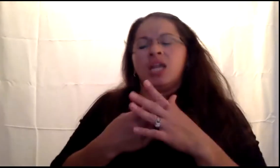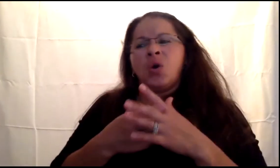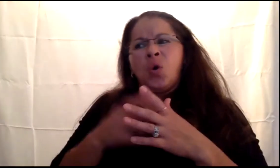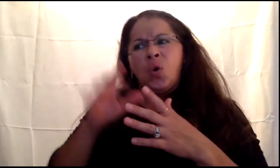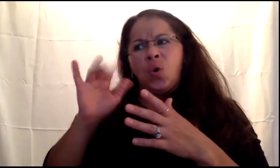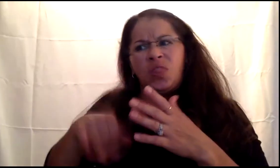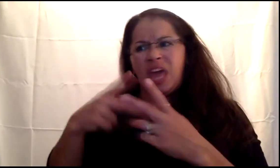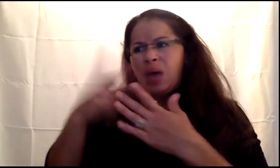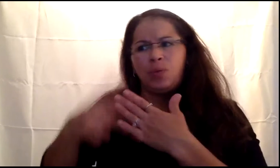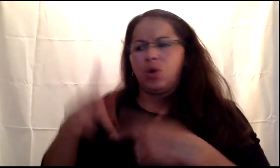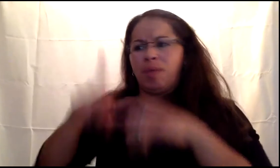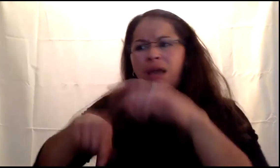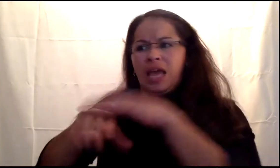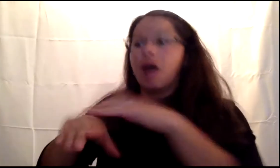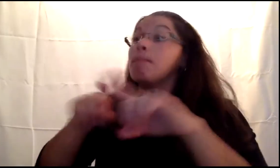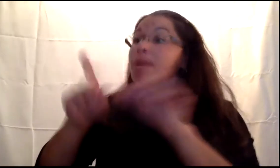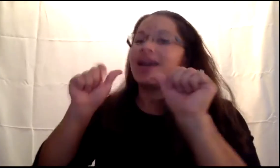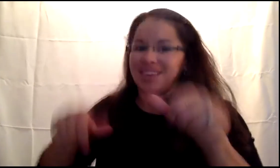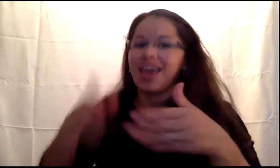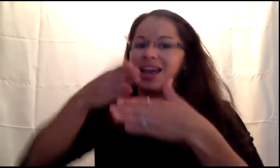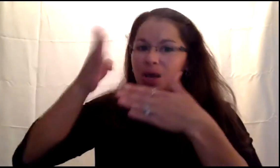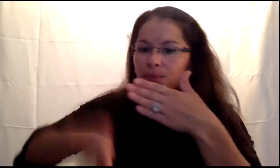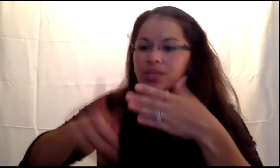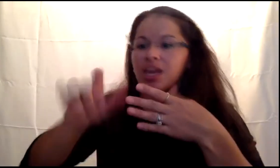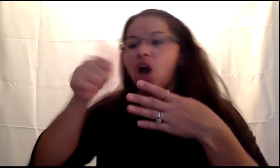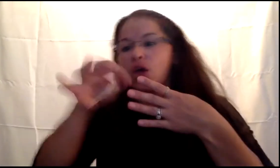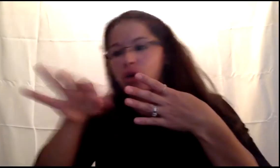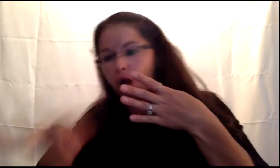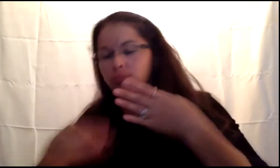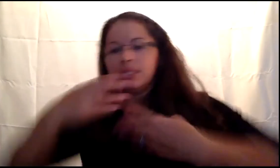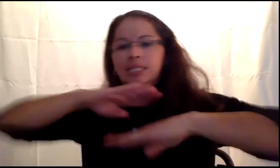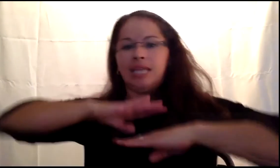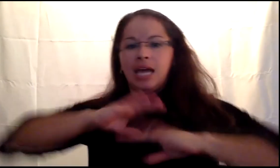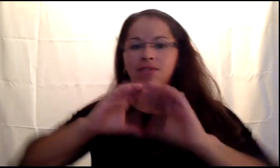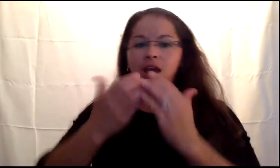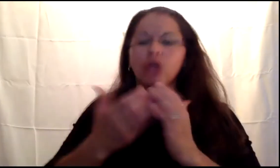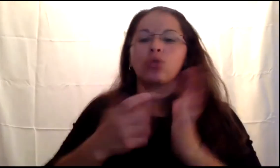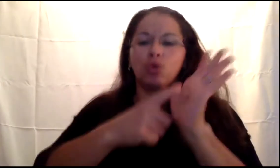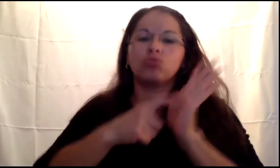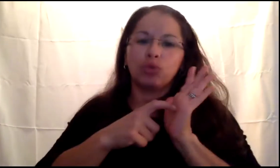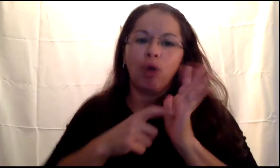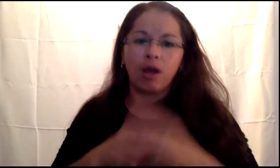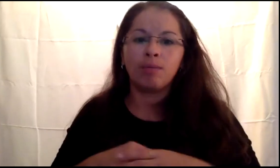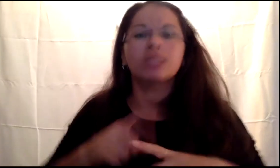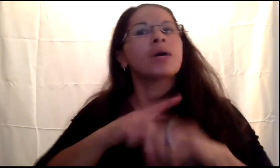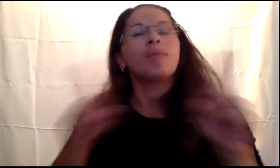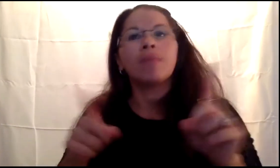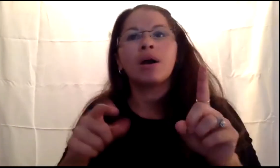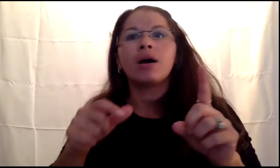or experiences that still satisfied the coursework expectations, but didn't put them in jeopardy in situations where they would